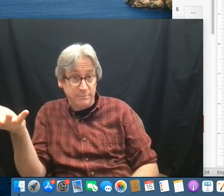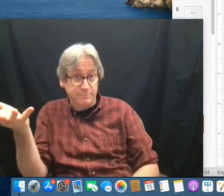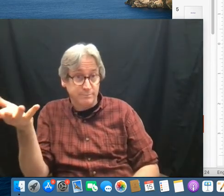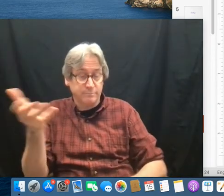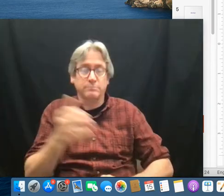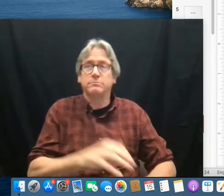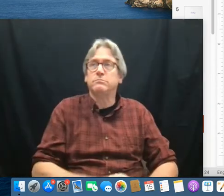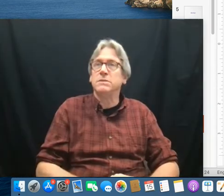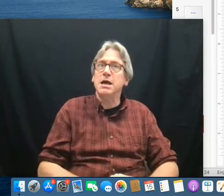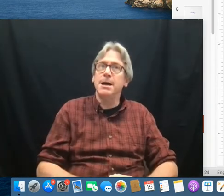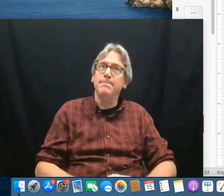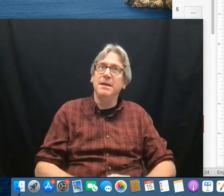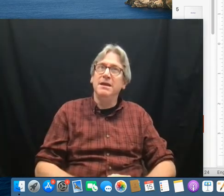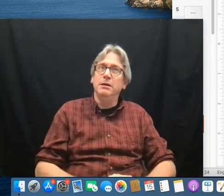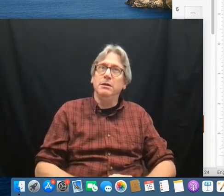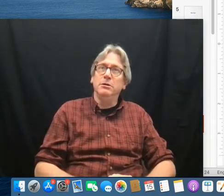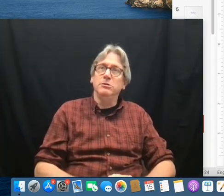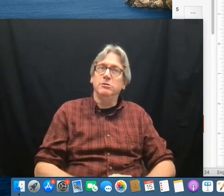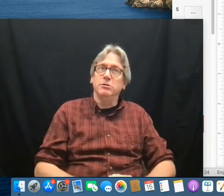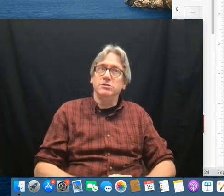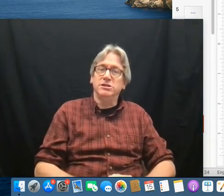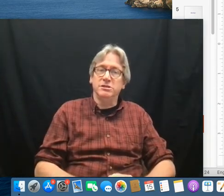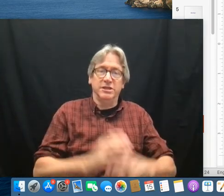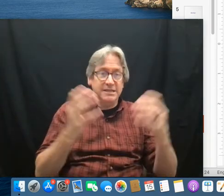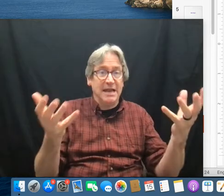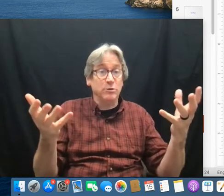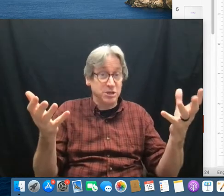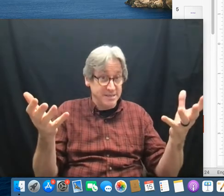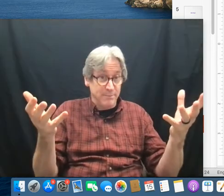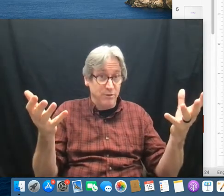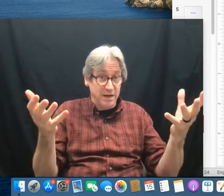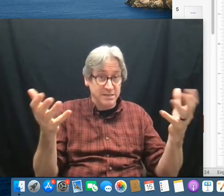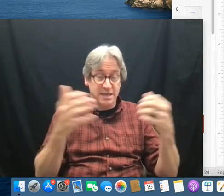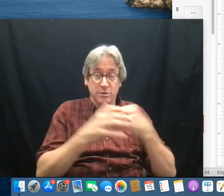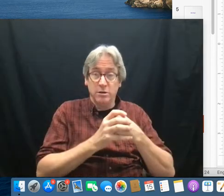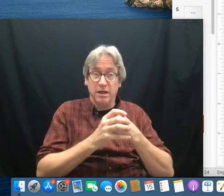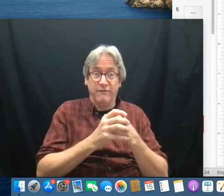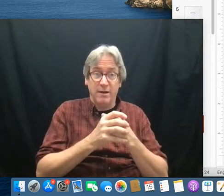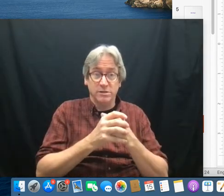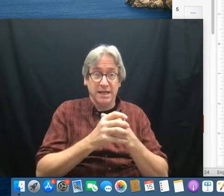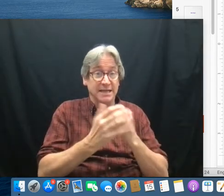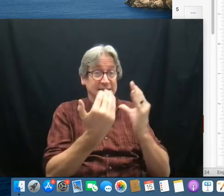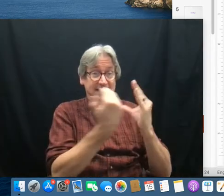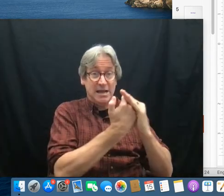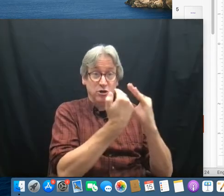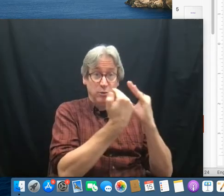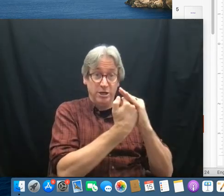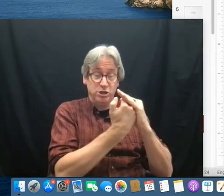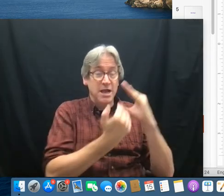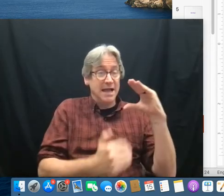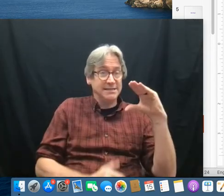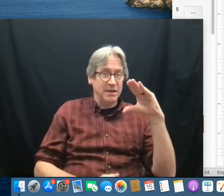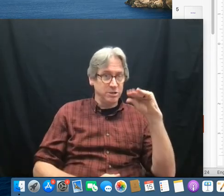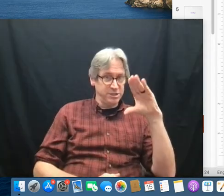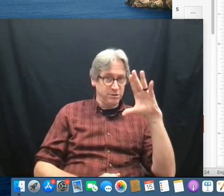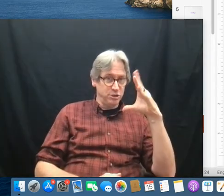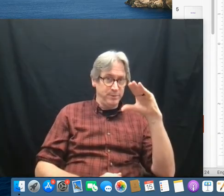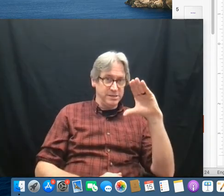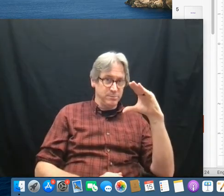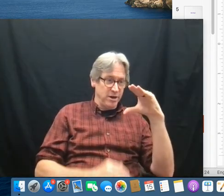blind date. And then Bob met her. So I would set up what something's going to be done